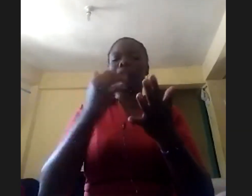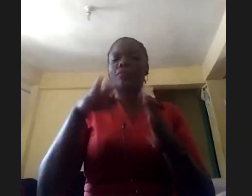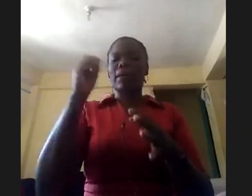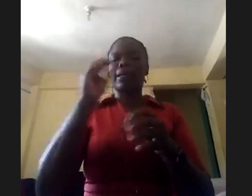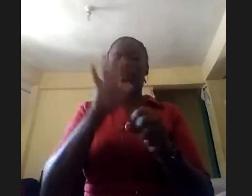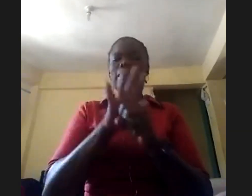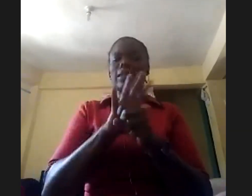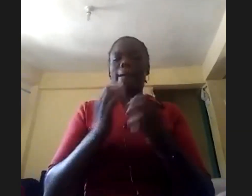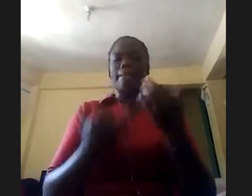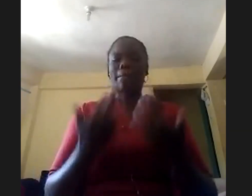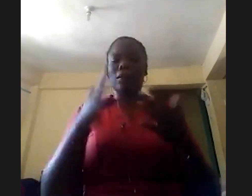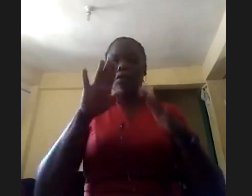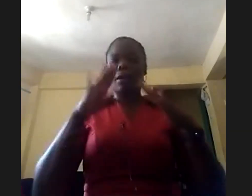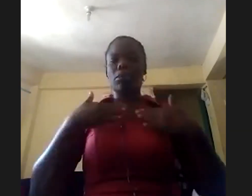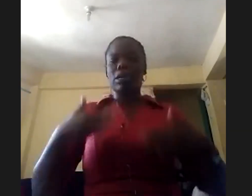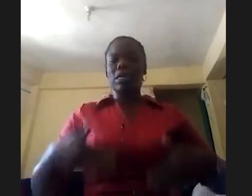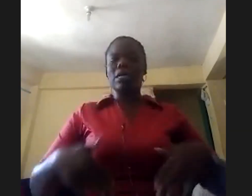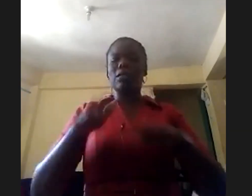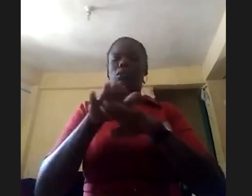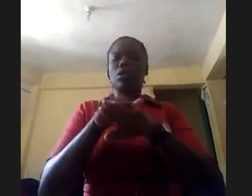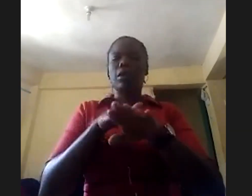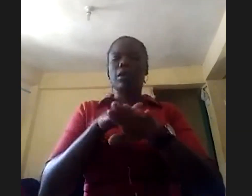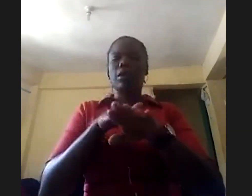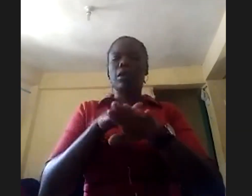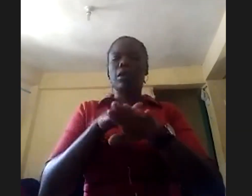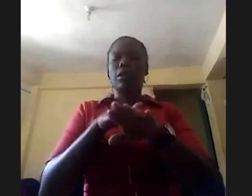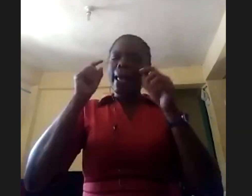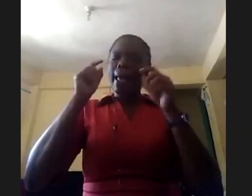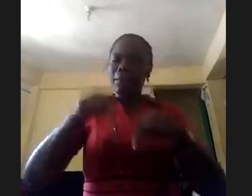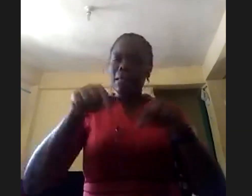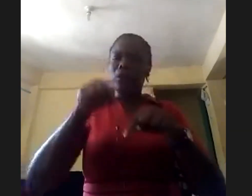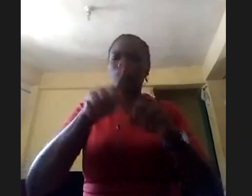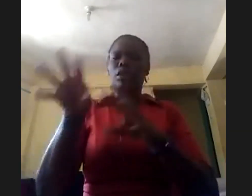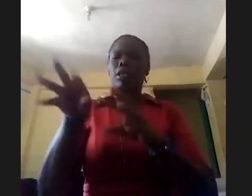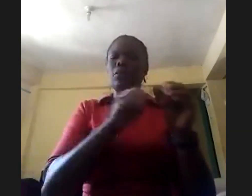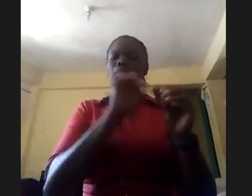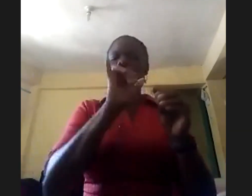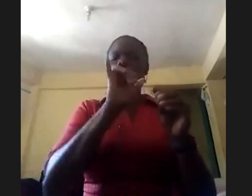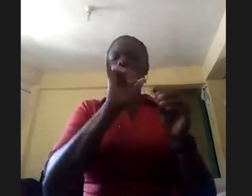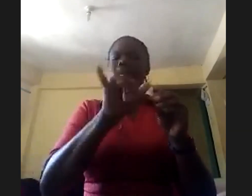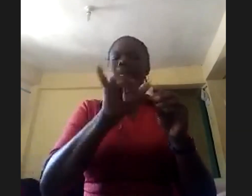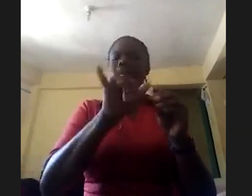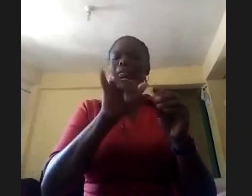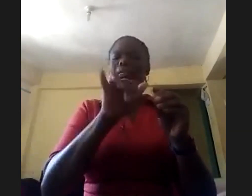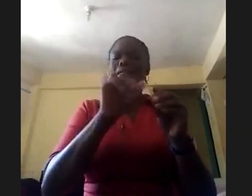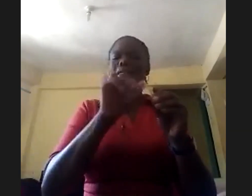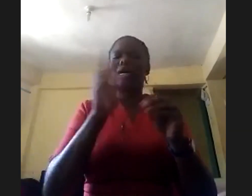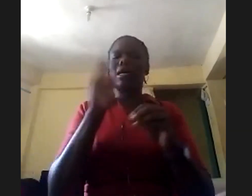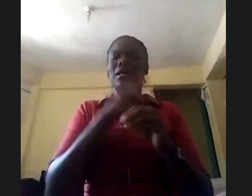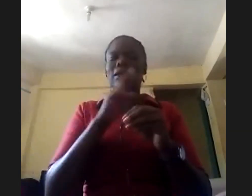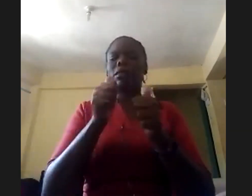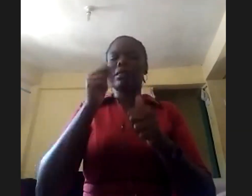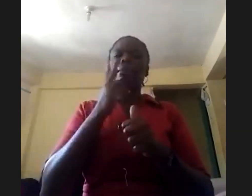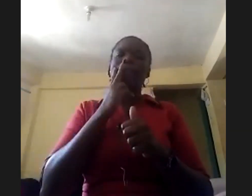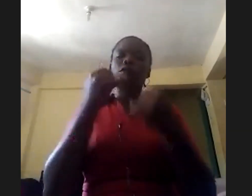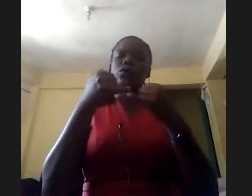your body mm, slowly. But immediately you remove that risk factor that is smoking, you sort of get to improve even